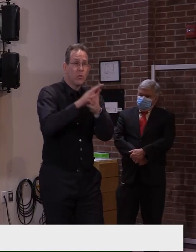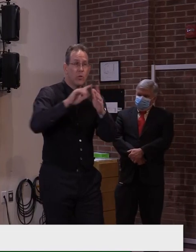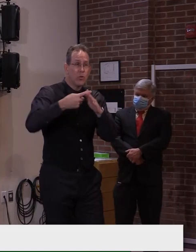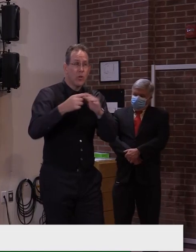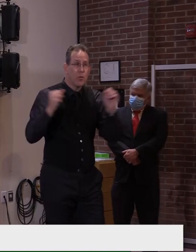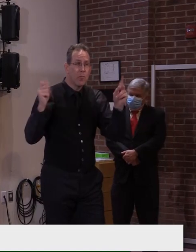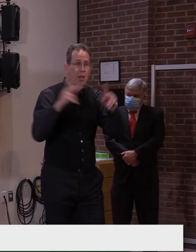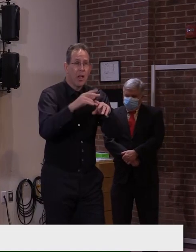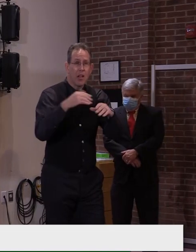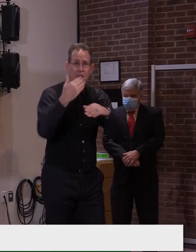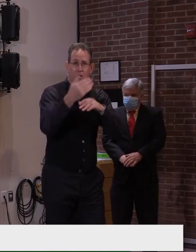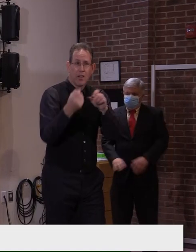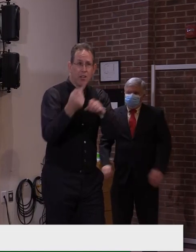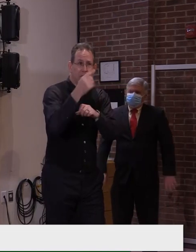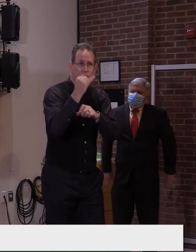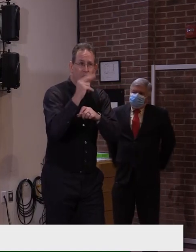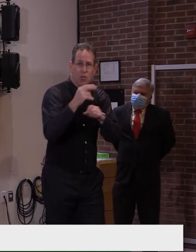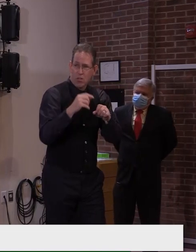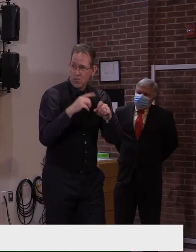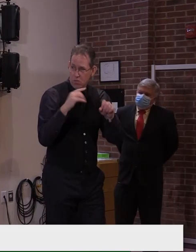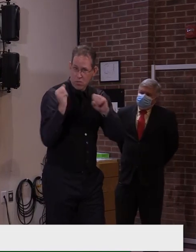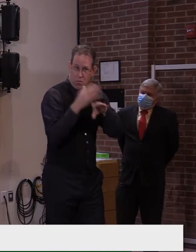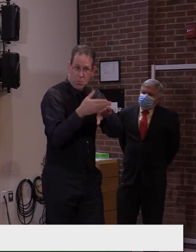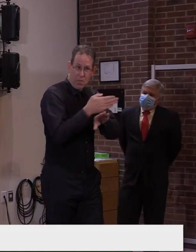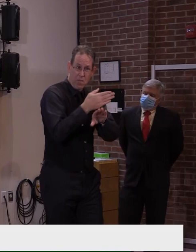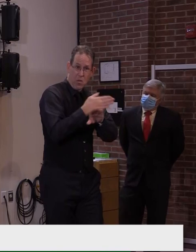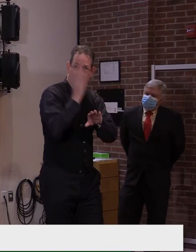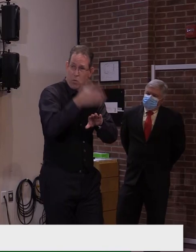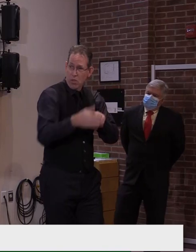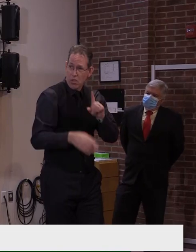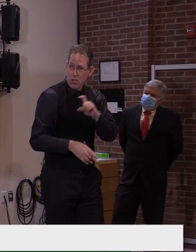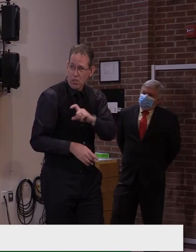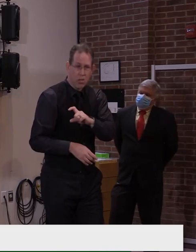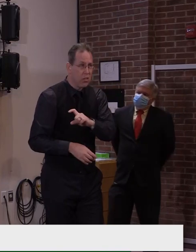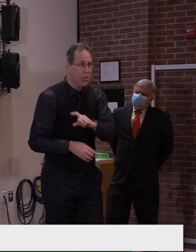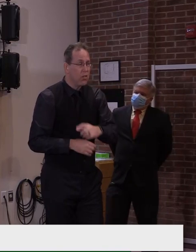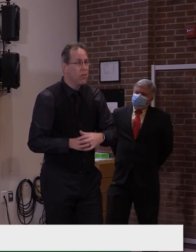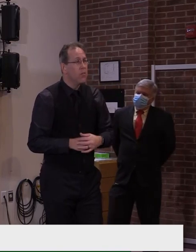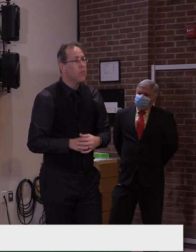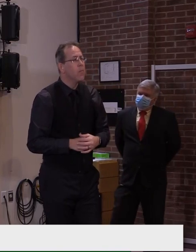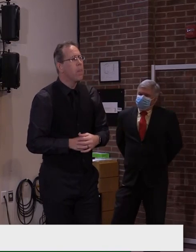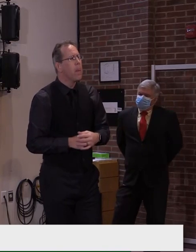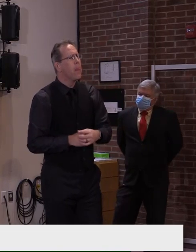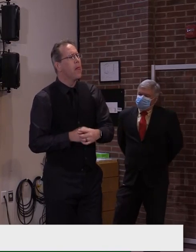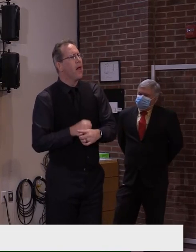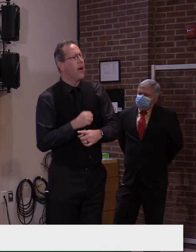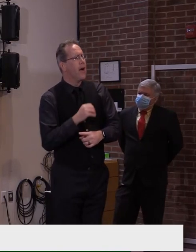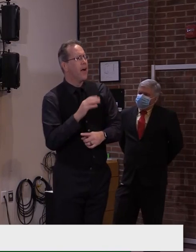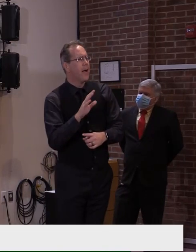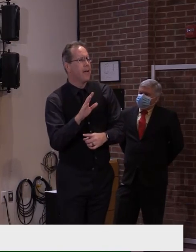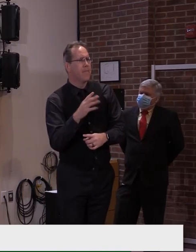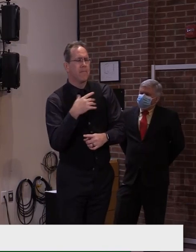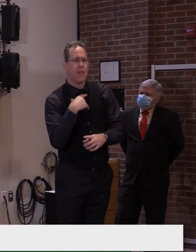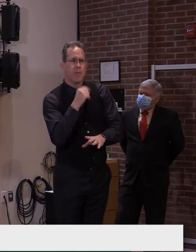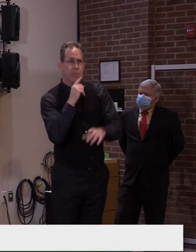the supply, so we didn't know it was going to be available. So we want to distribute that. We won't,